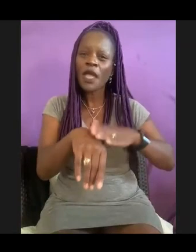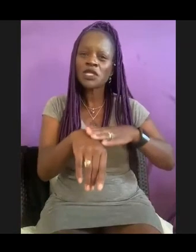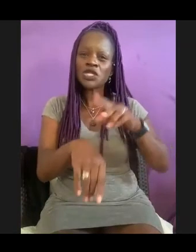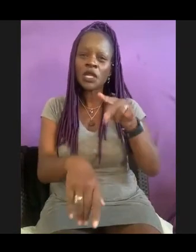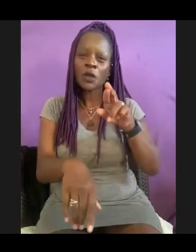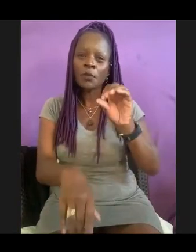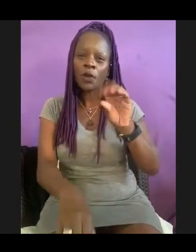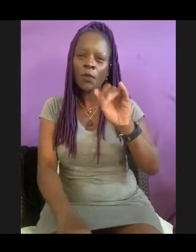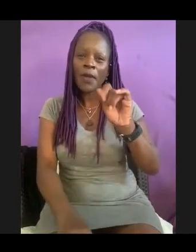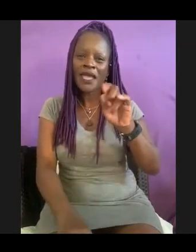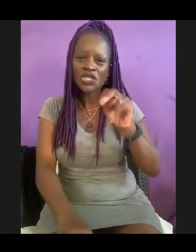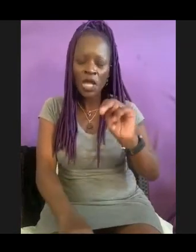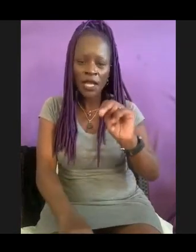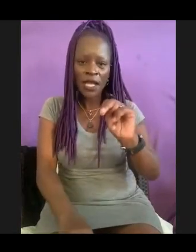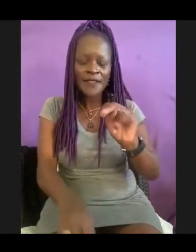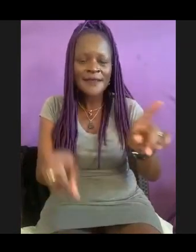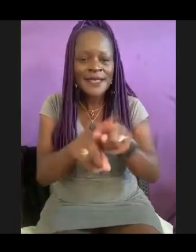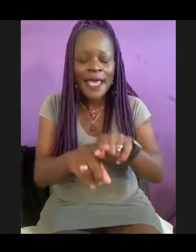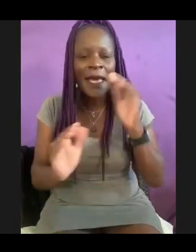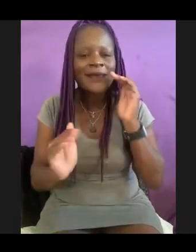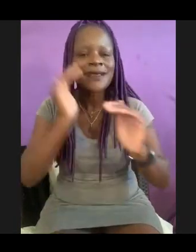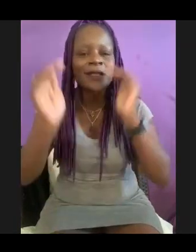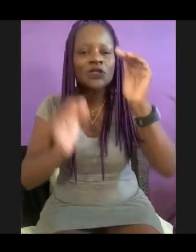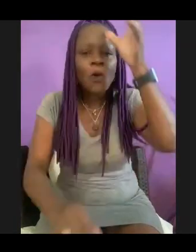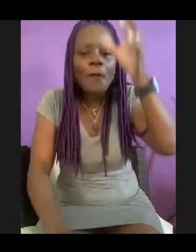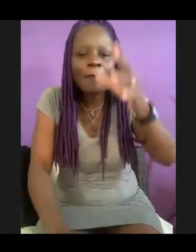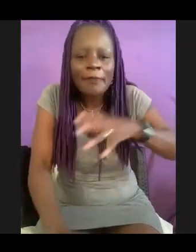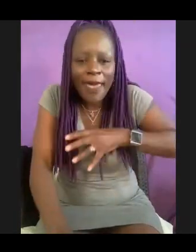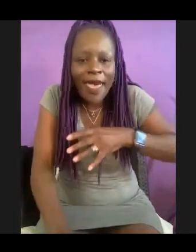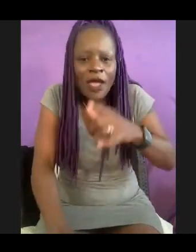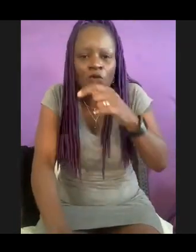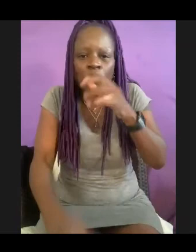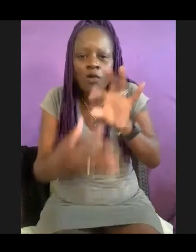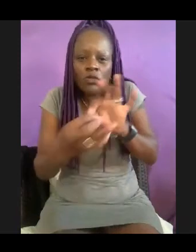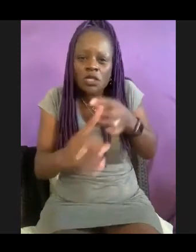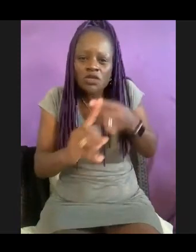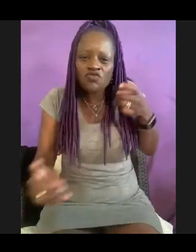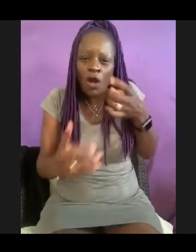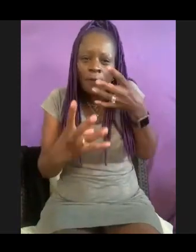as adult men who are released from prison to probation.